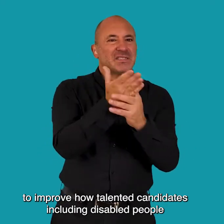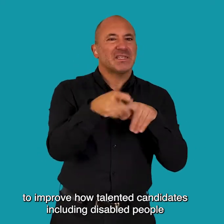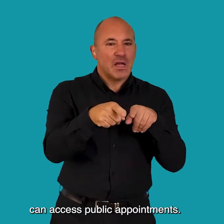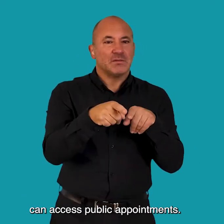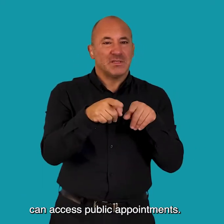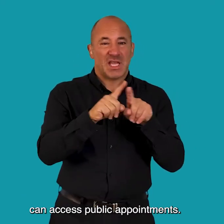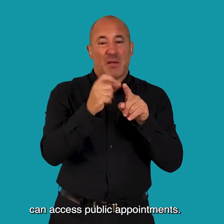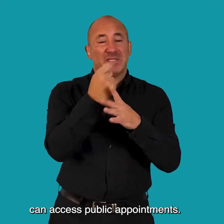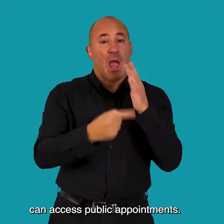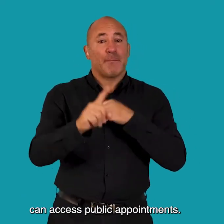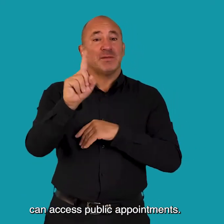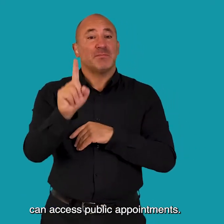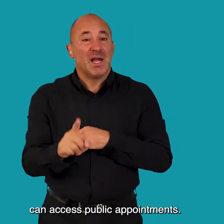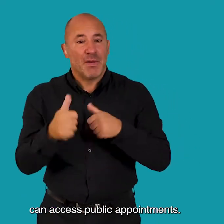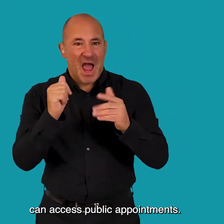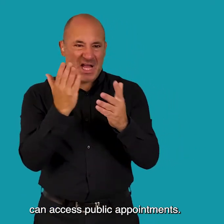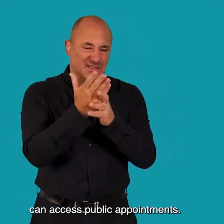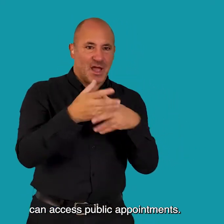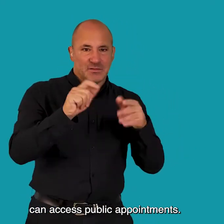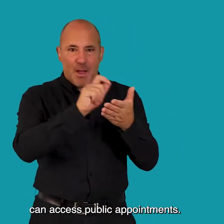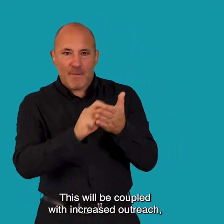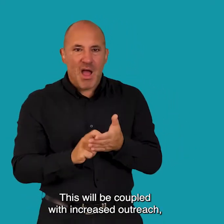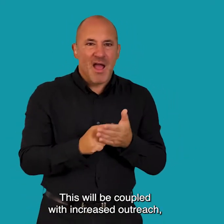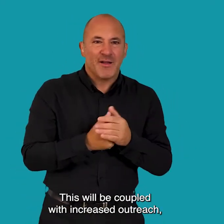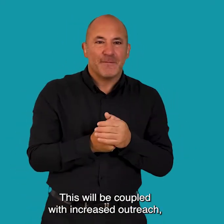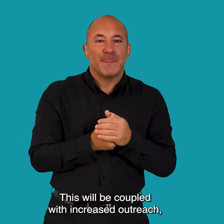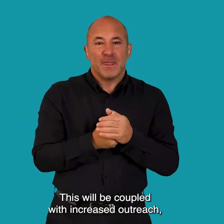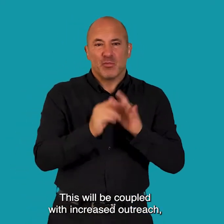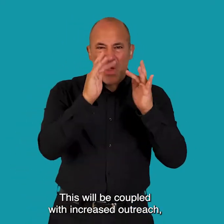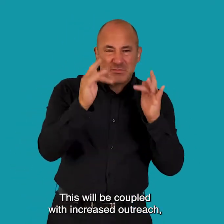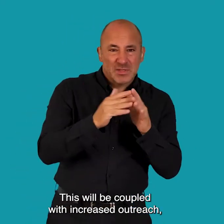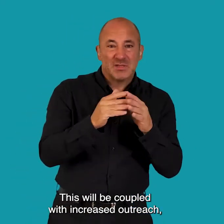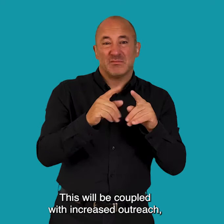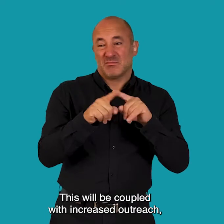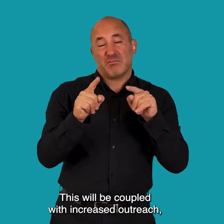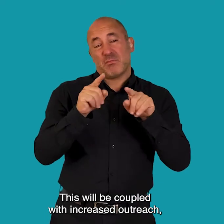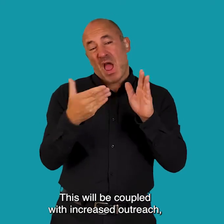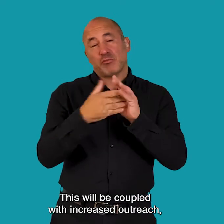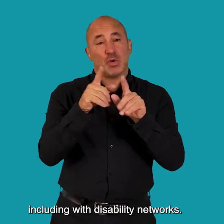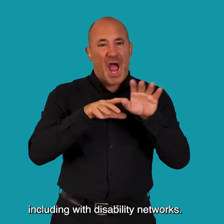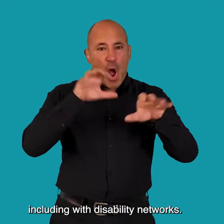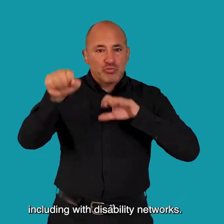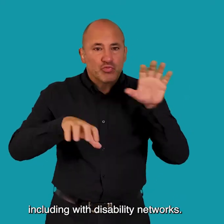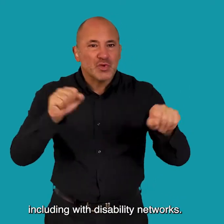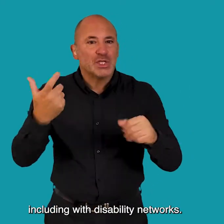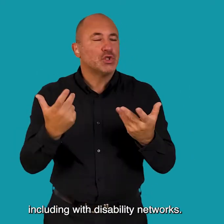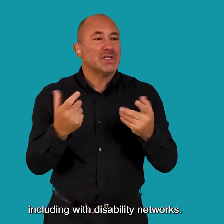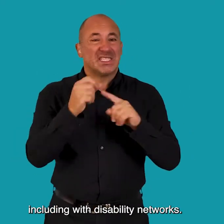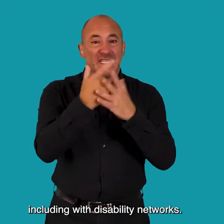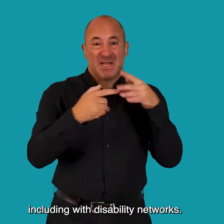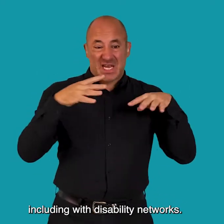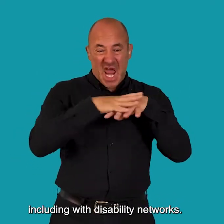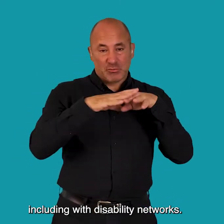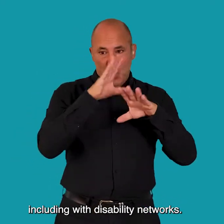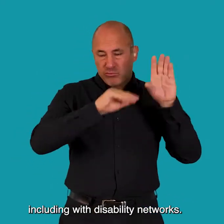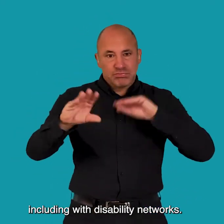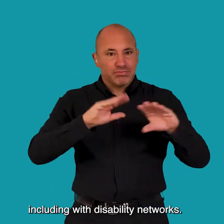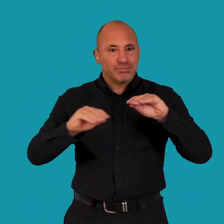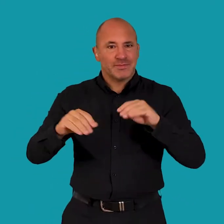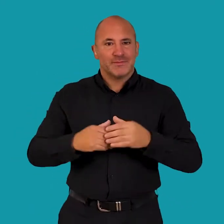can access public appointments. This will be coupled with increased outreach, including with disability networks. We